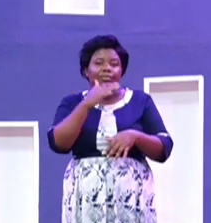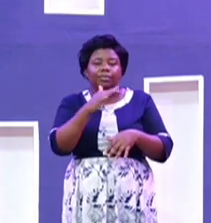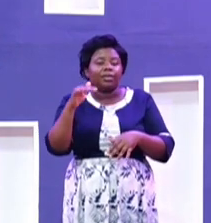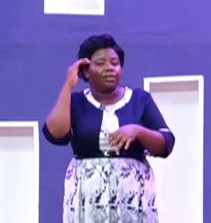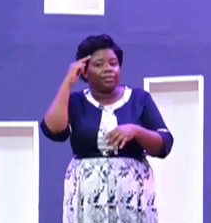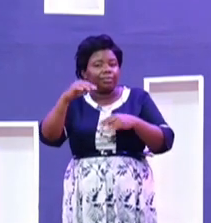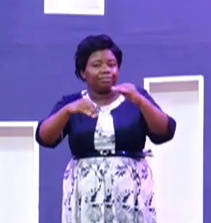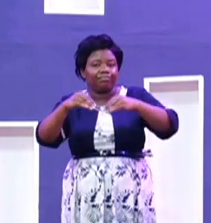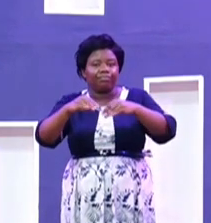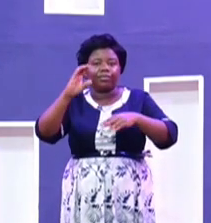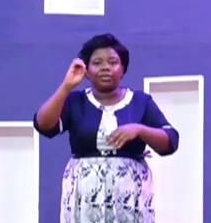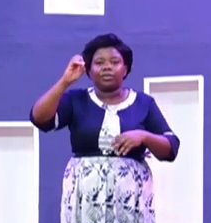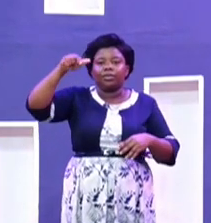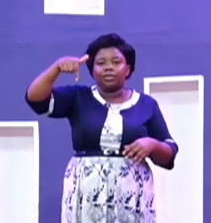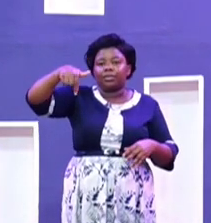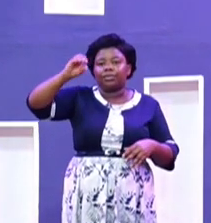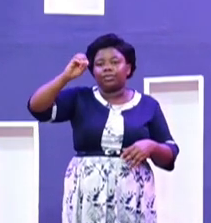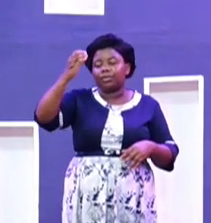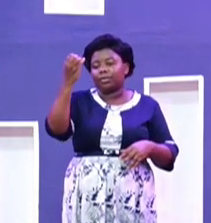okuwaayo